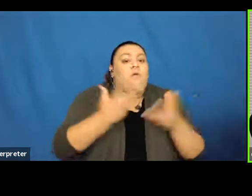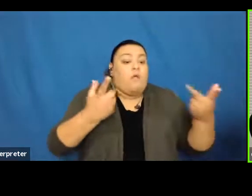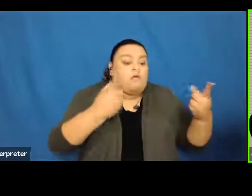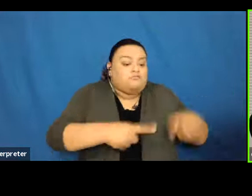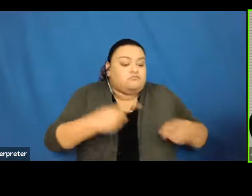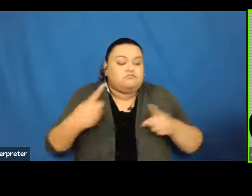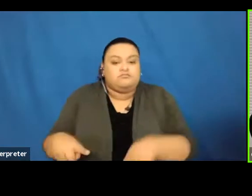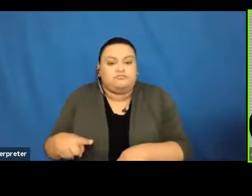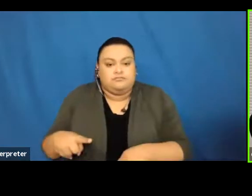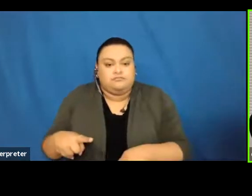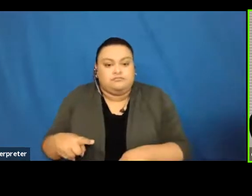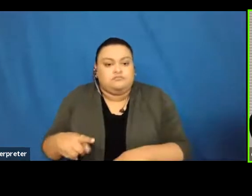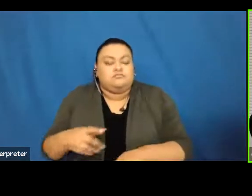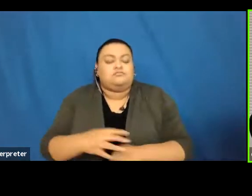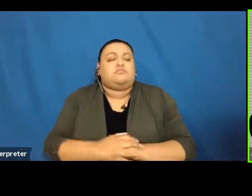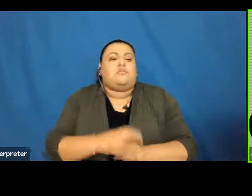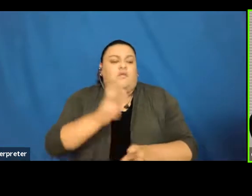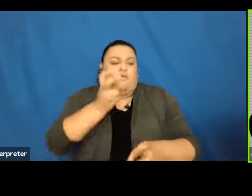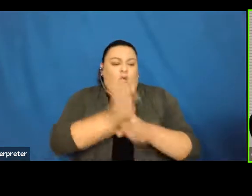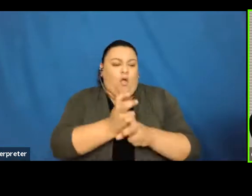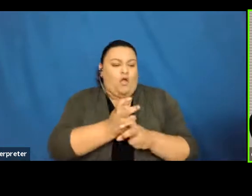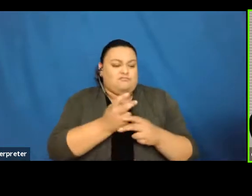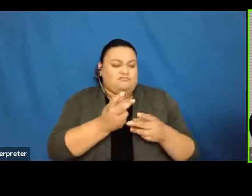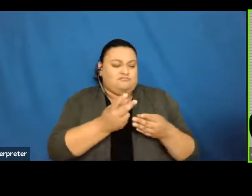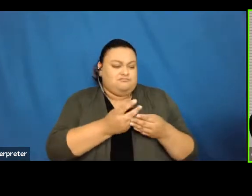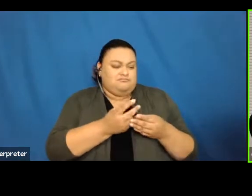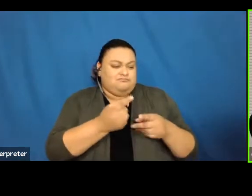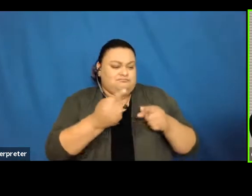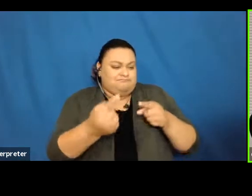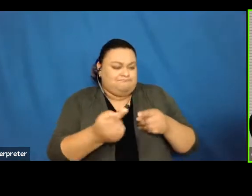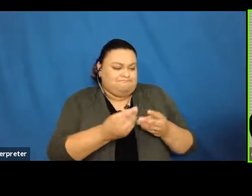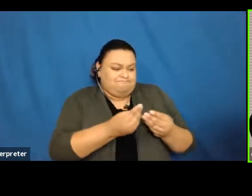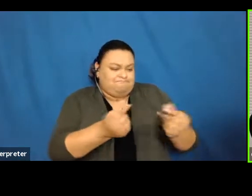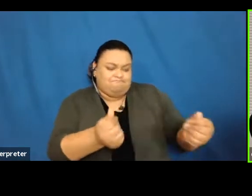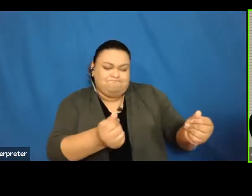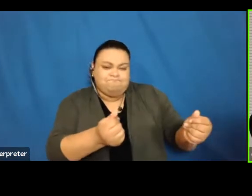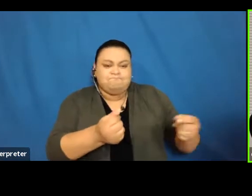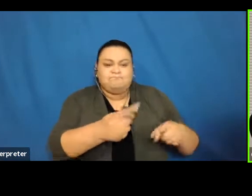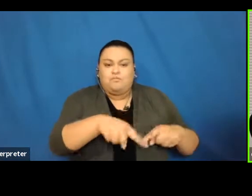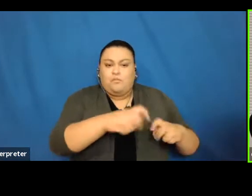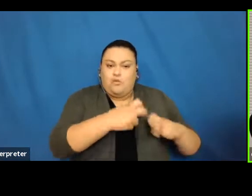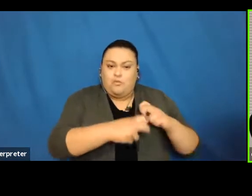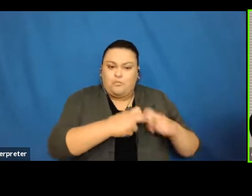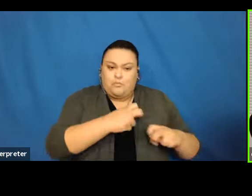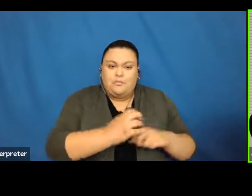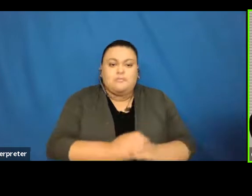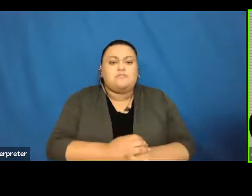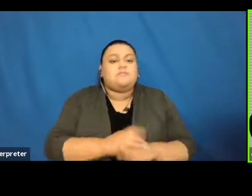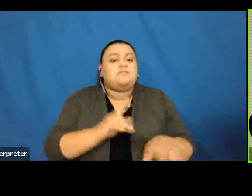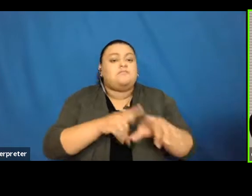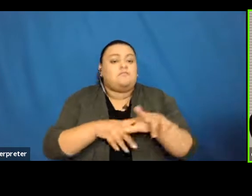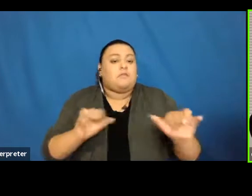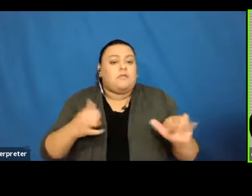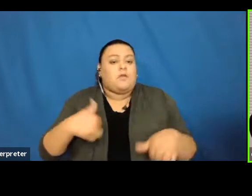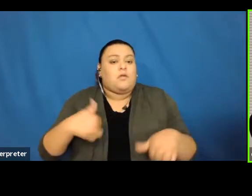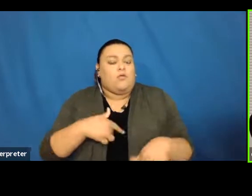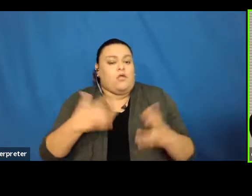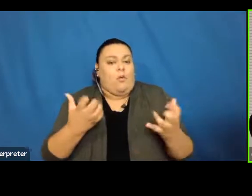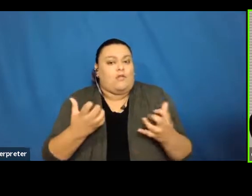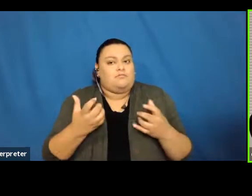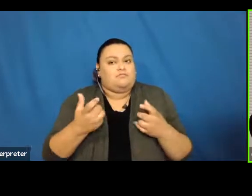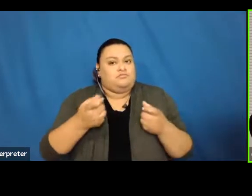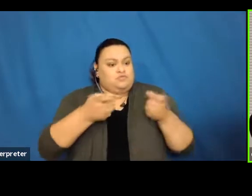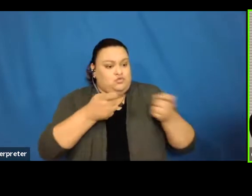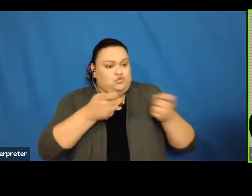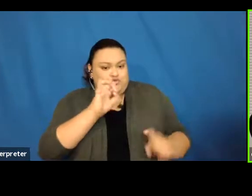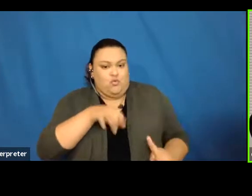that are hard to deal with, you know. At the same time, that you want to be able to get a handle on it,